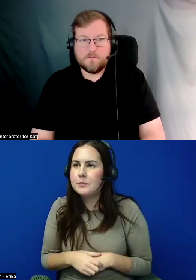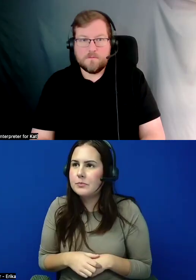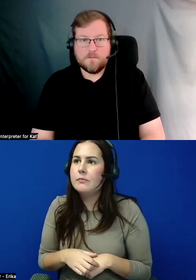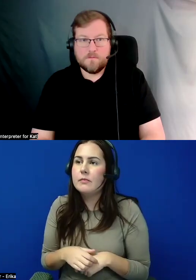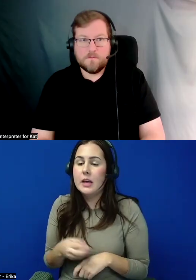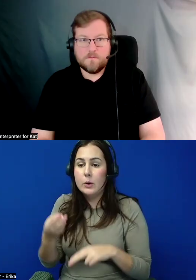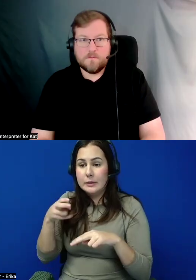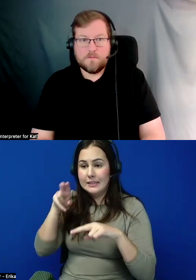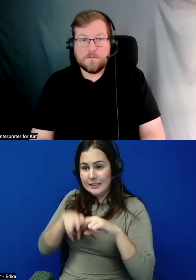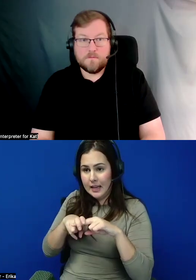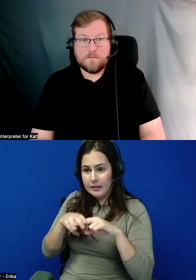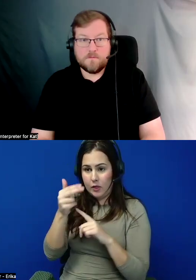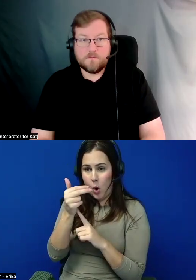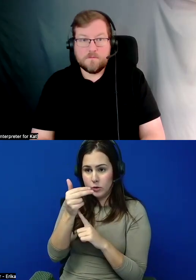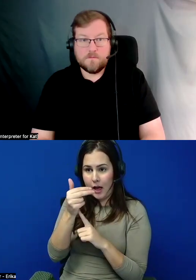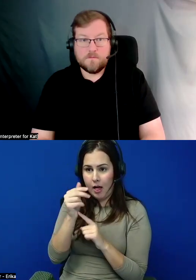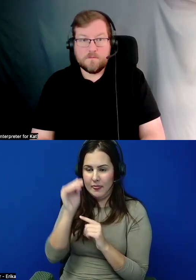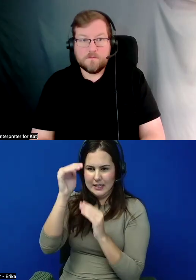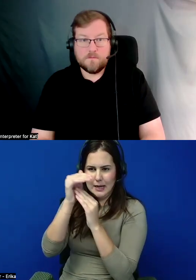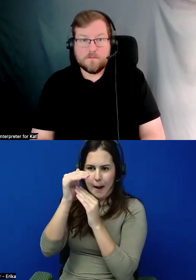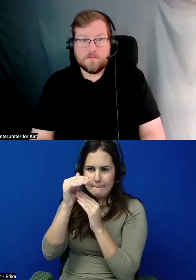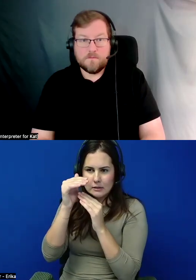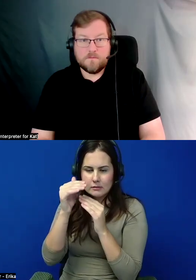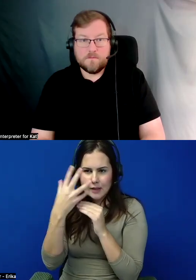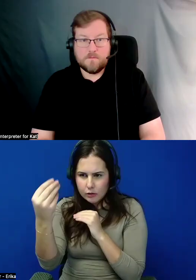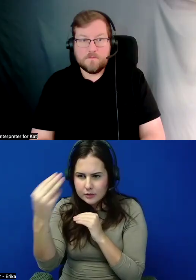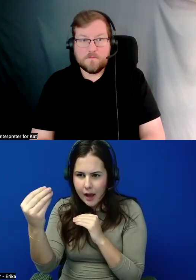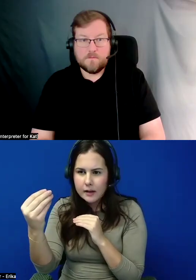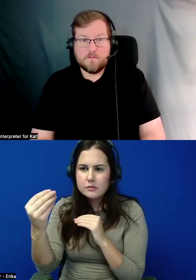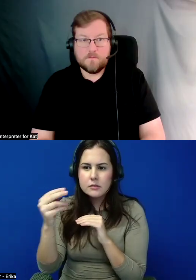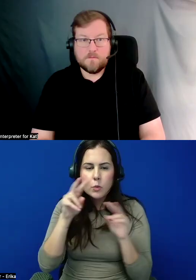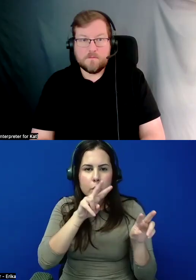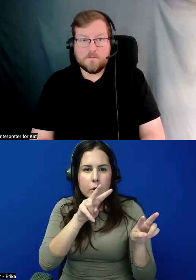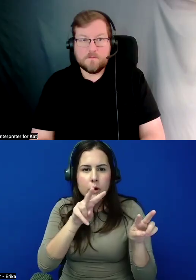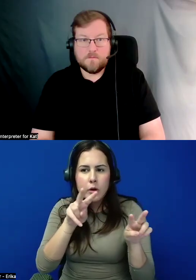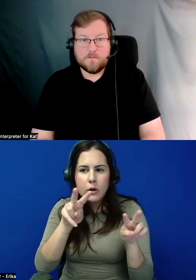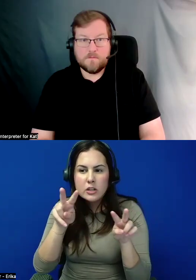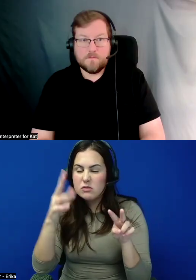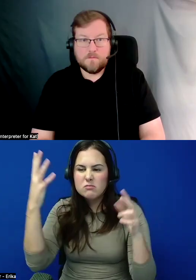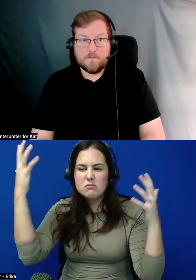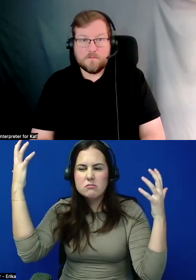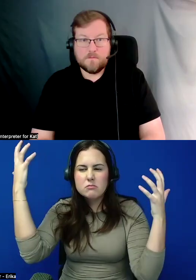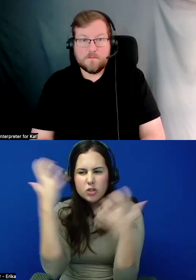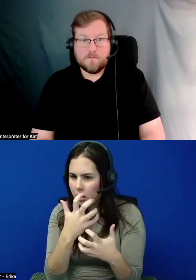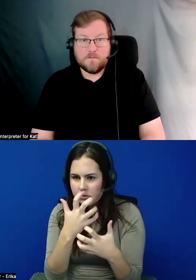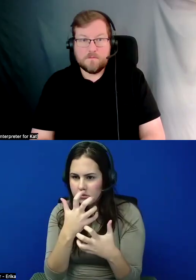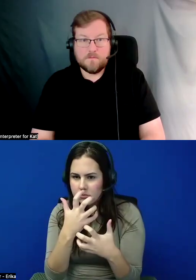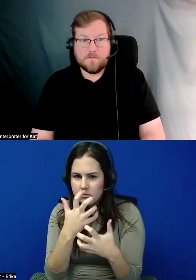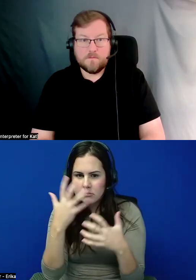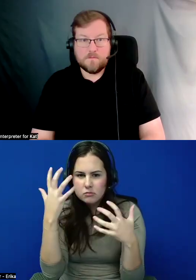roof when I first spoke to JC. And at night you can look out and it's just black, like all the way to the